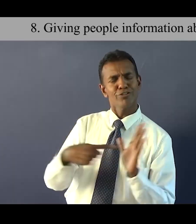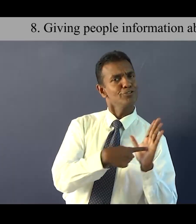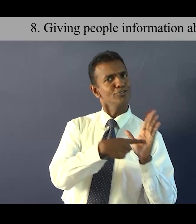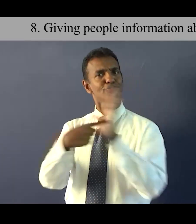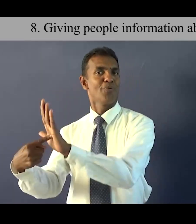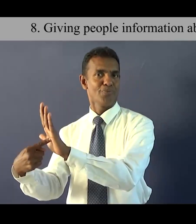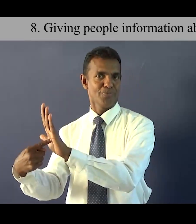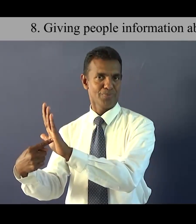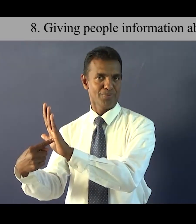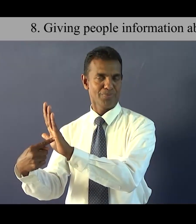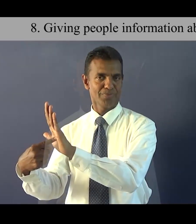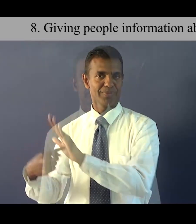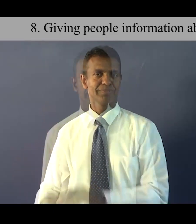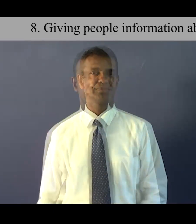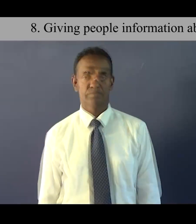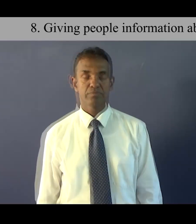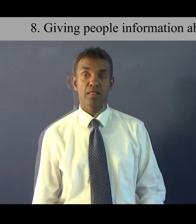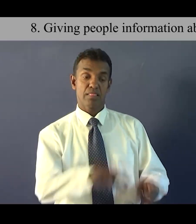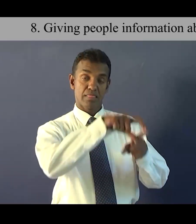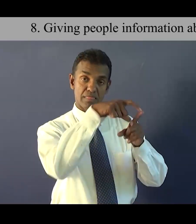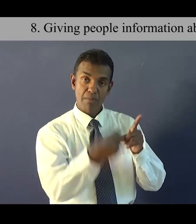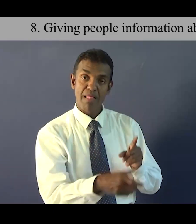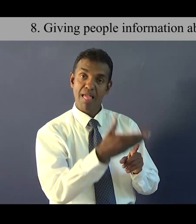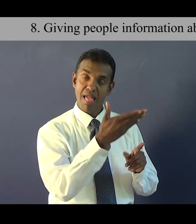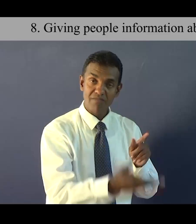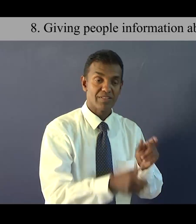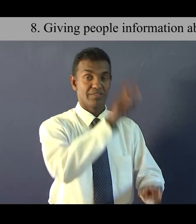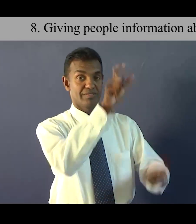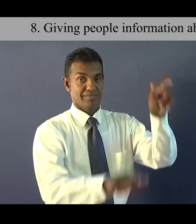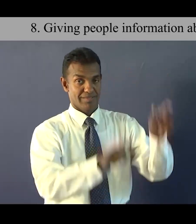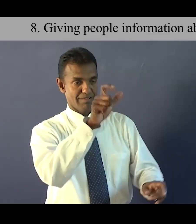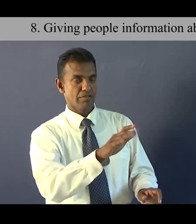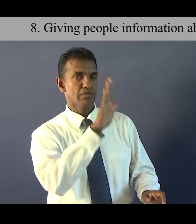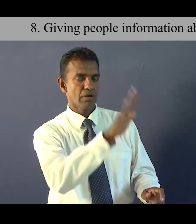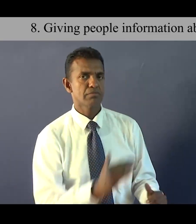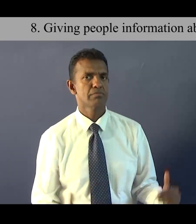getting the media to show disabled people properly,